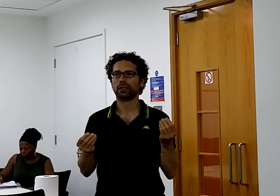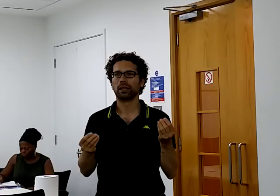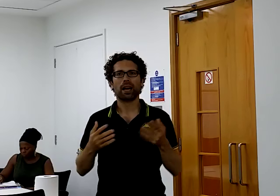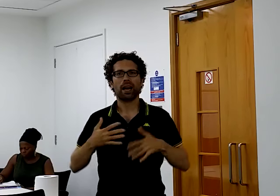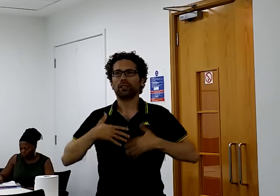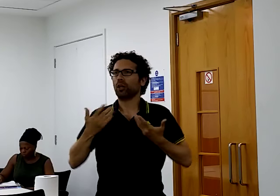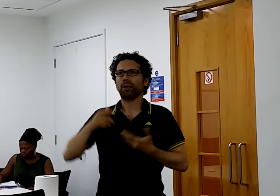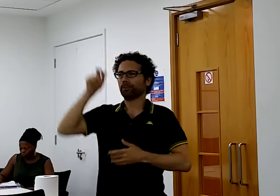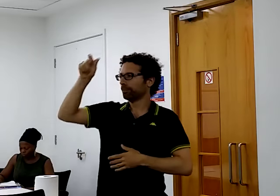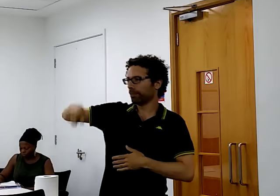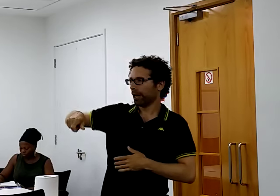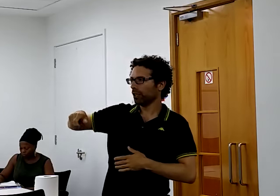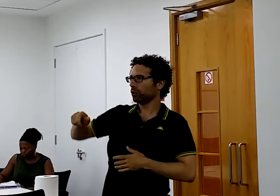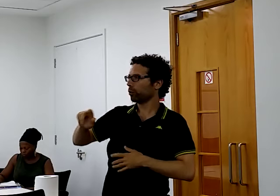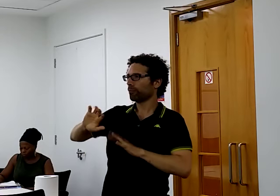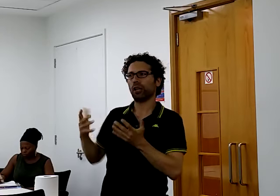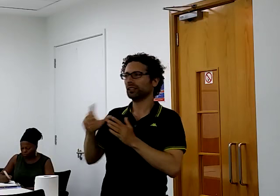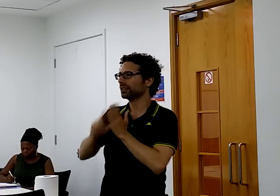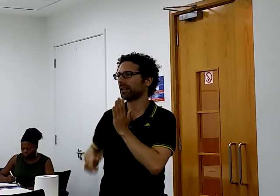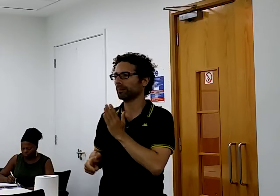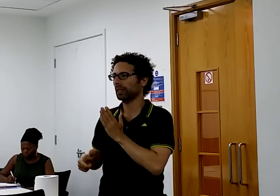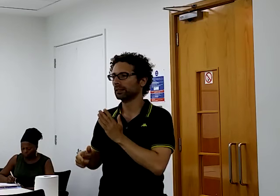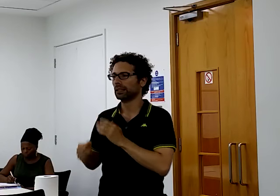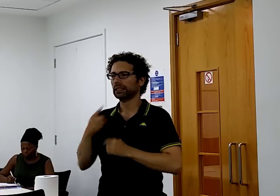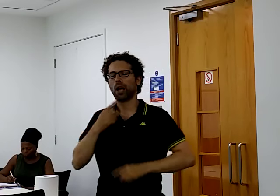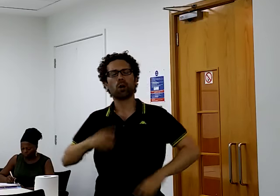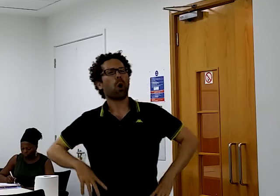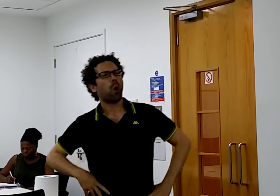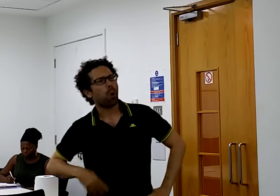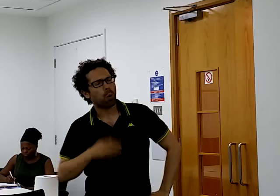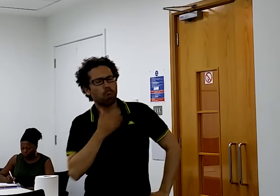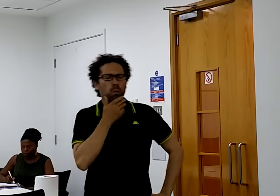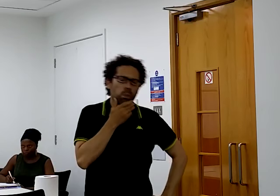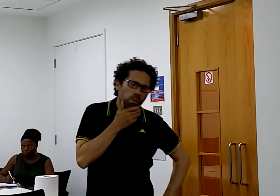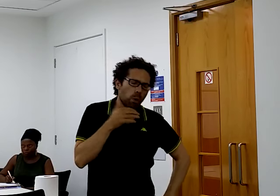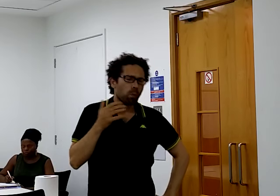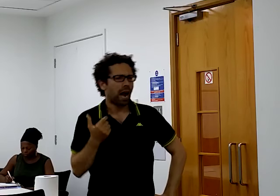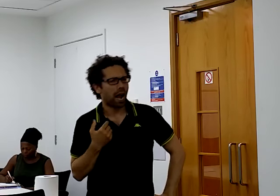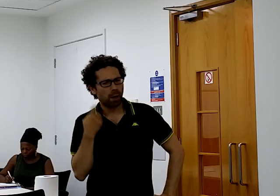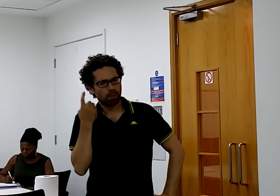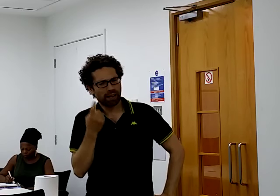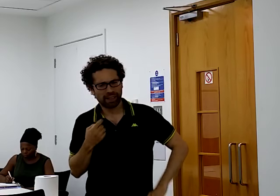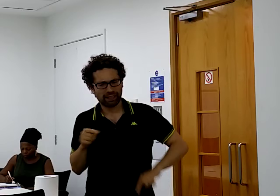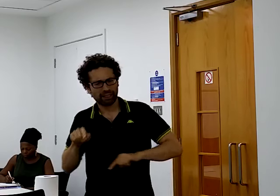creating issues and opportunities for deaf people and disabled people within government.